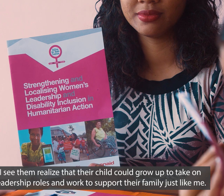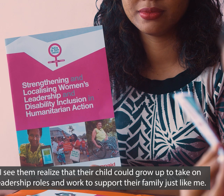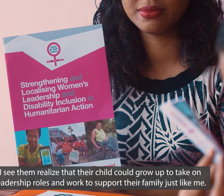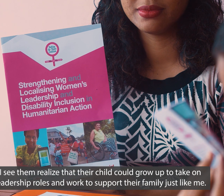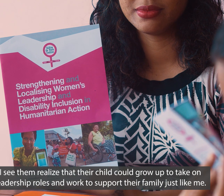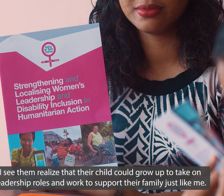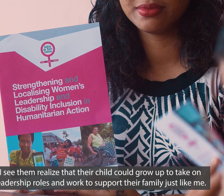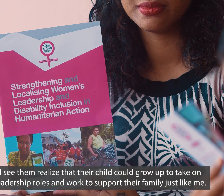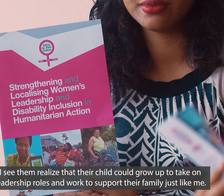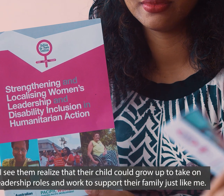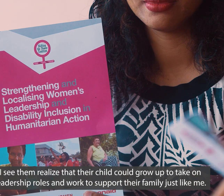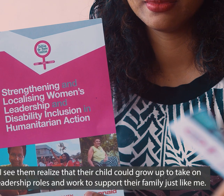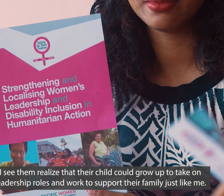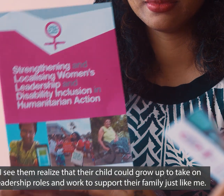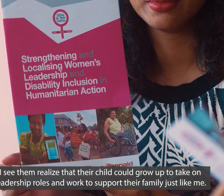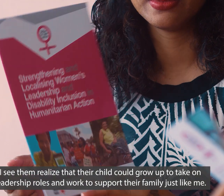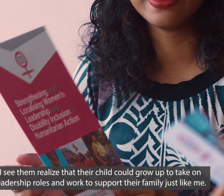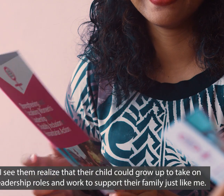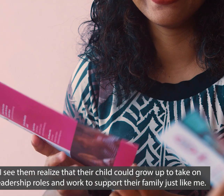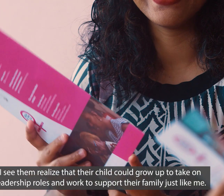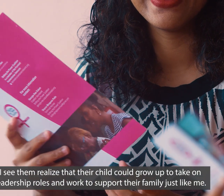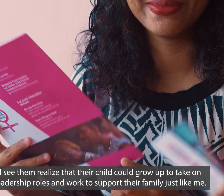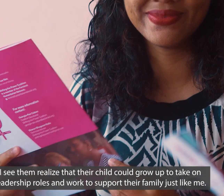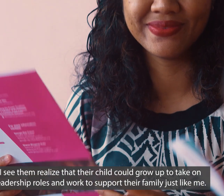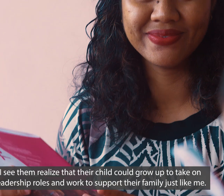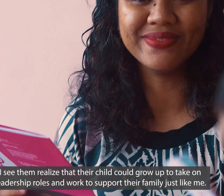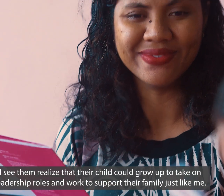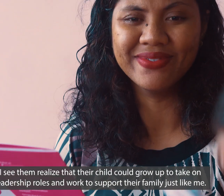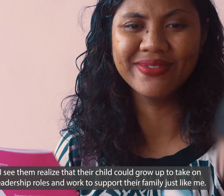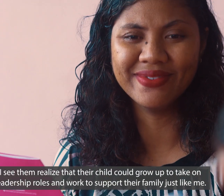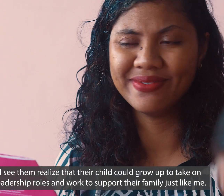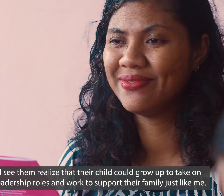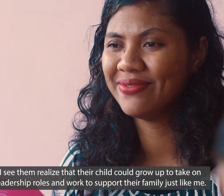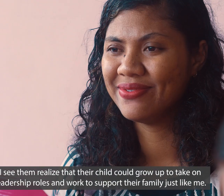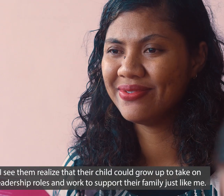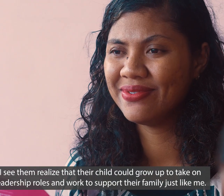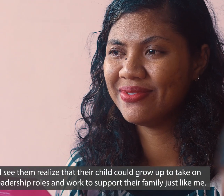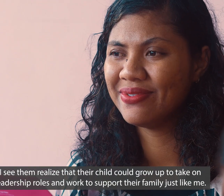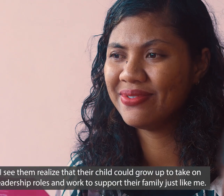I see them realize that their child could grow up to take on leadership roles and work to support their family, just like